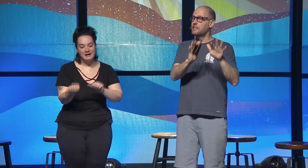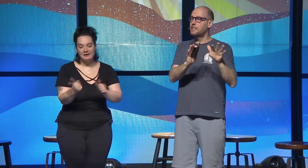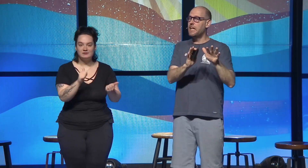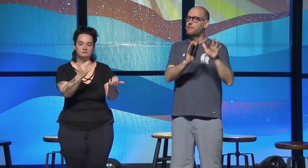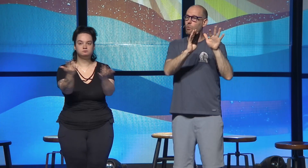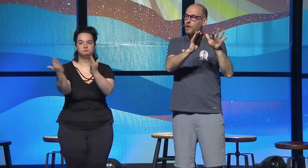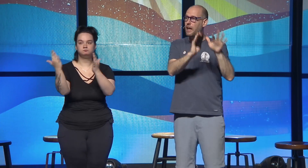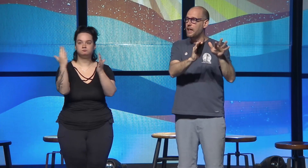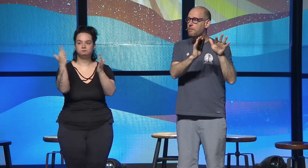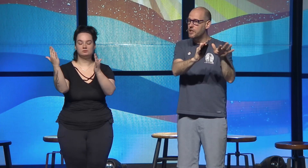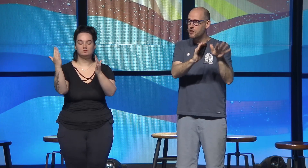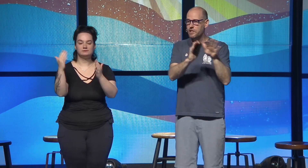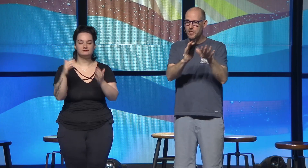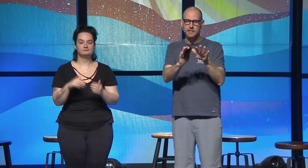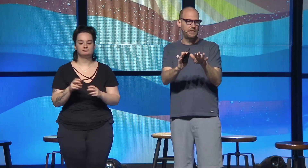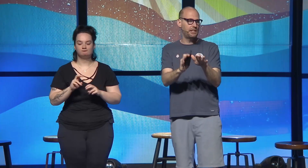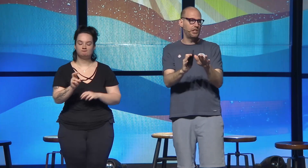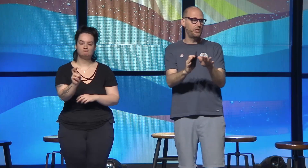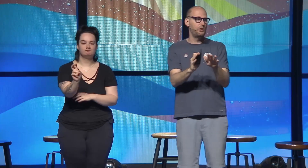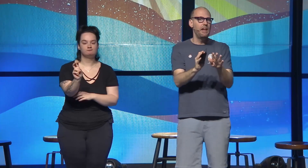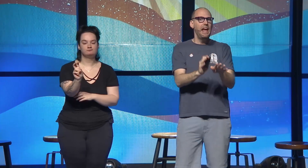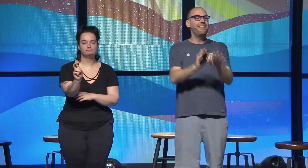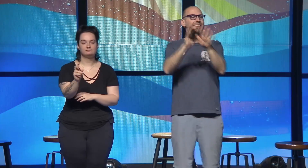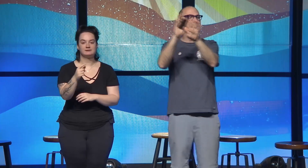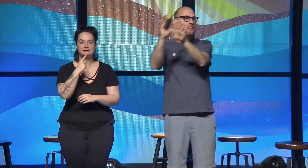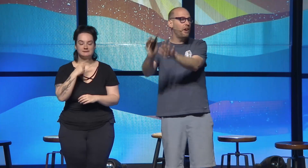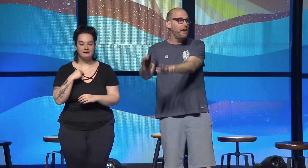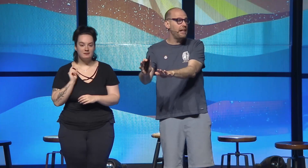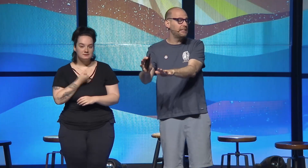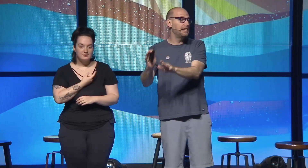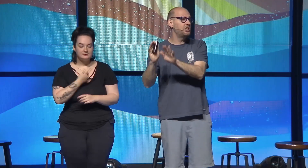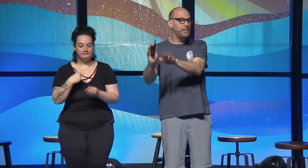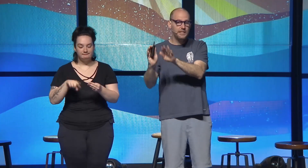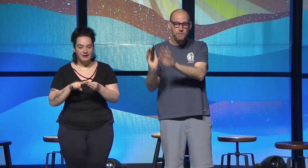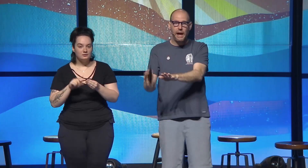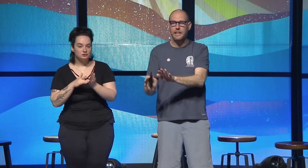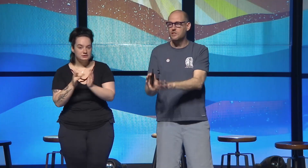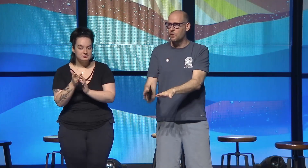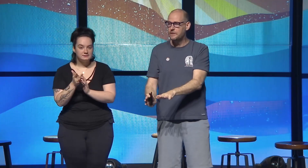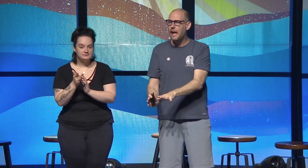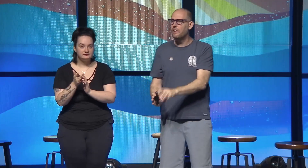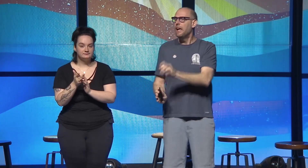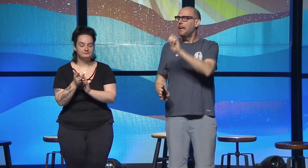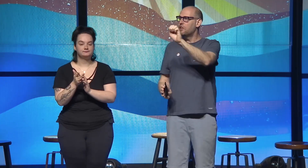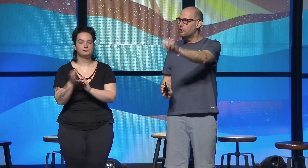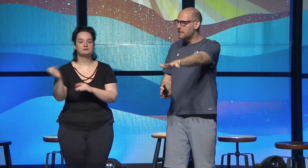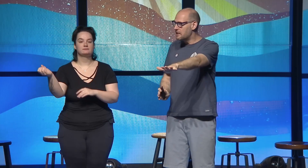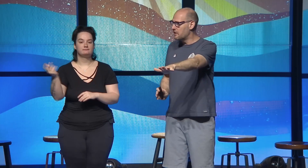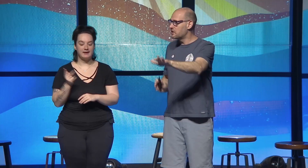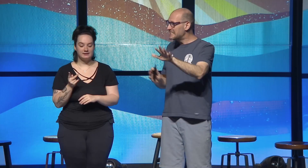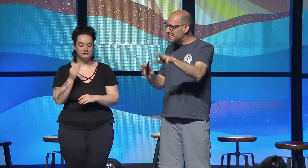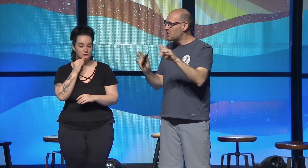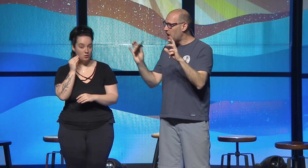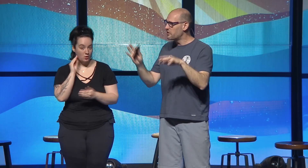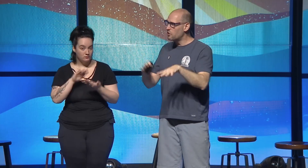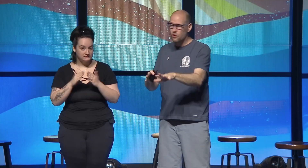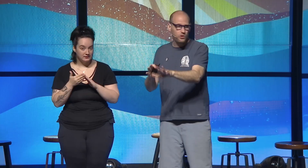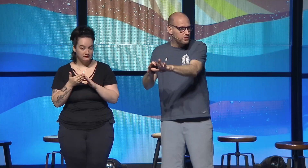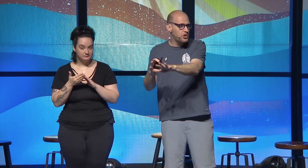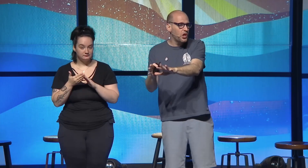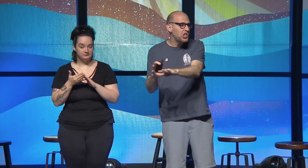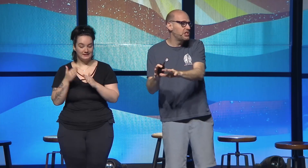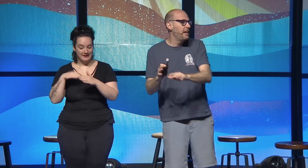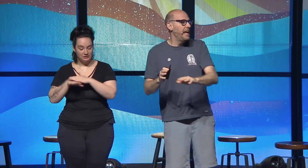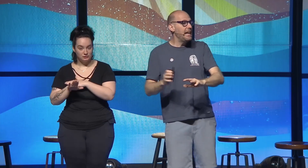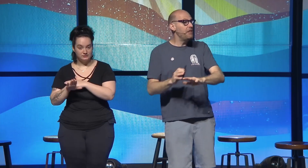kind of set the stage for what kind of ministry Jesus is going to do. And then the very next thing is Jesus is back in his hometown, and he goes into their synagogue, their